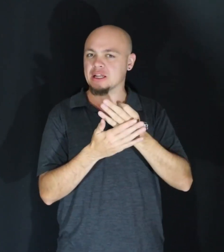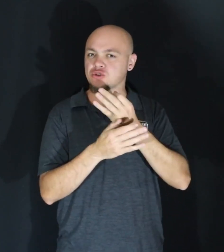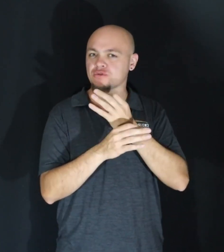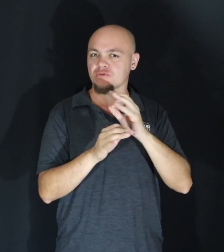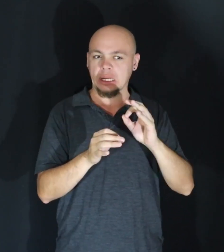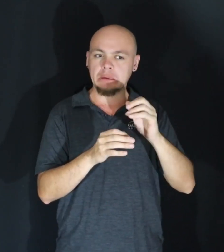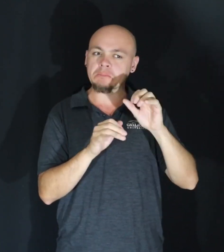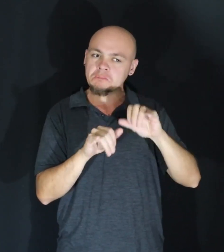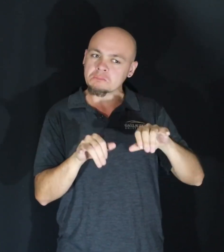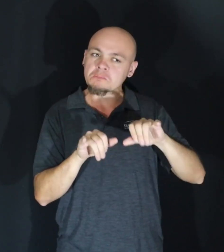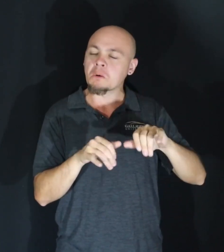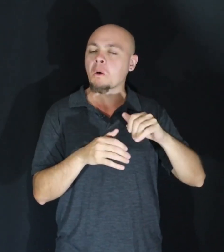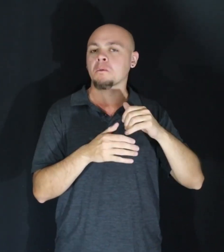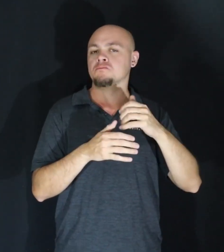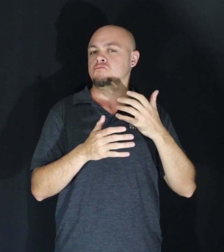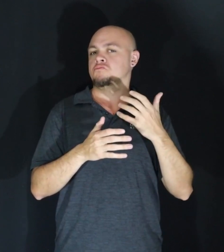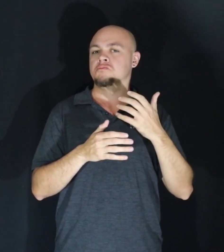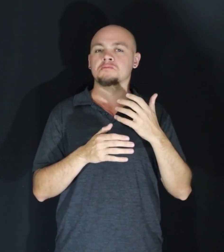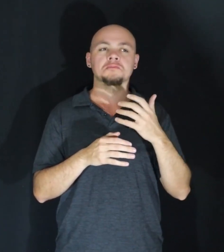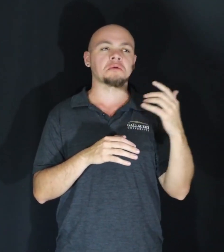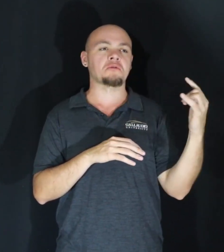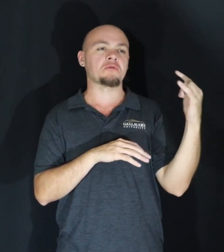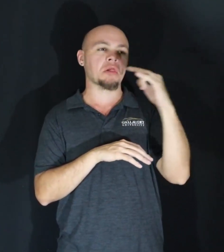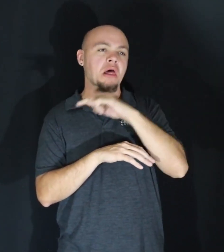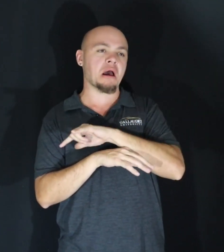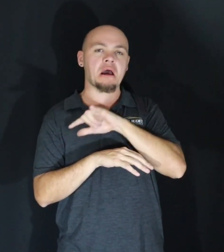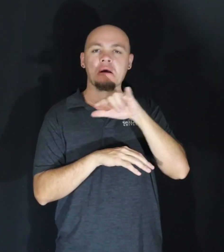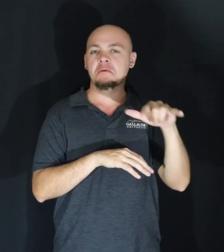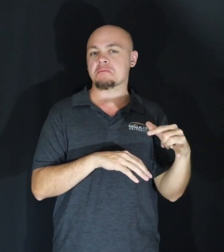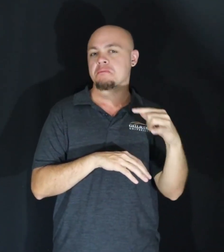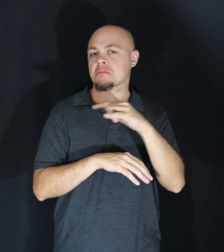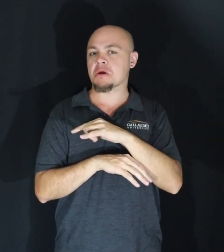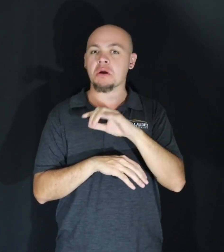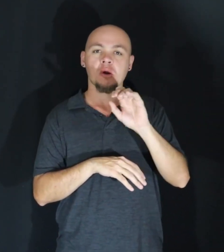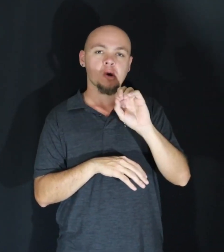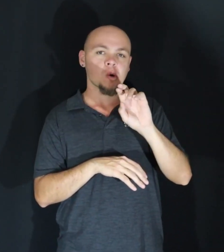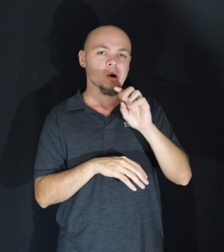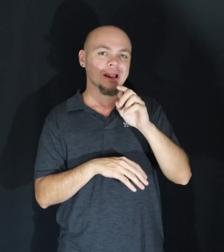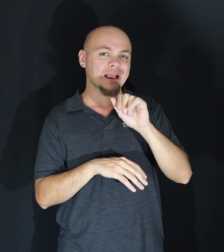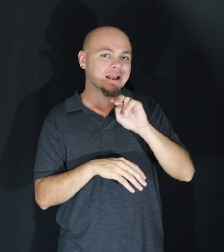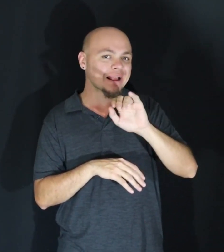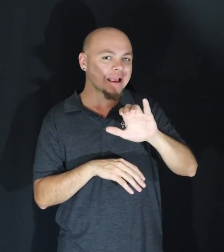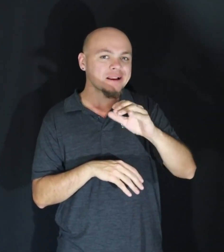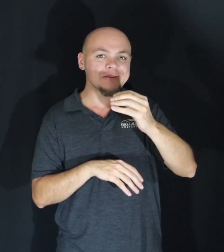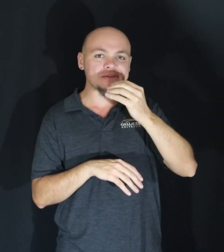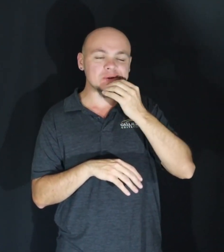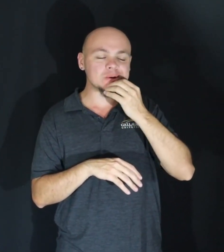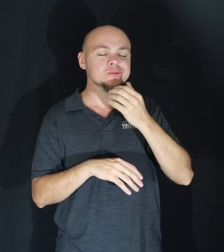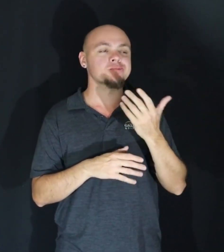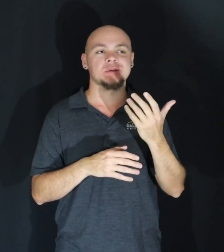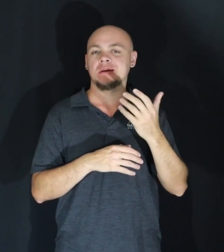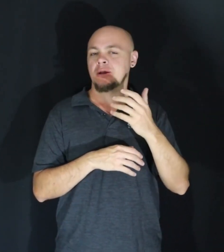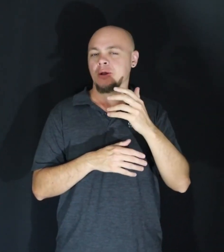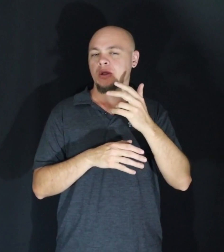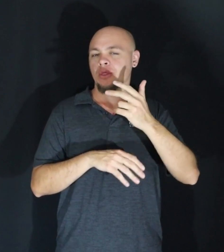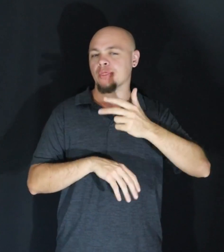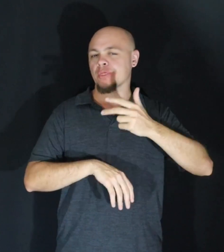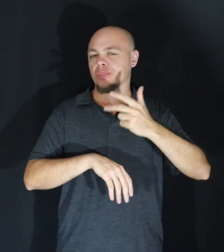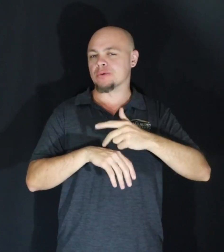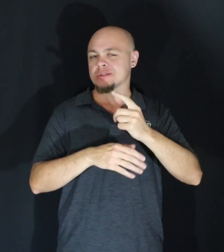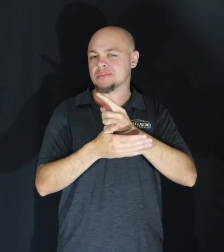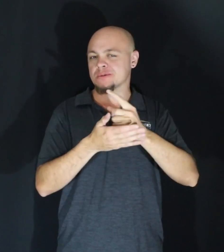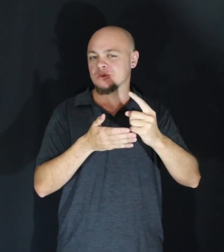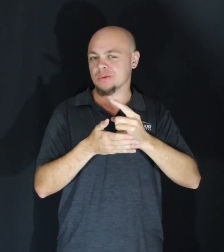solid routine. I was flying coast to coast. I was eating organic foods. I was working out at the gym 3 times a week with a personal